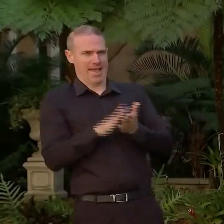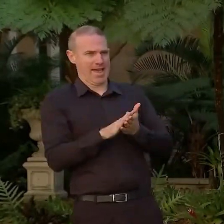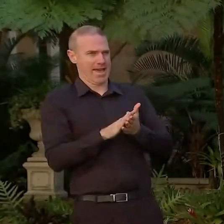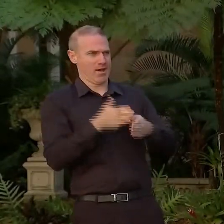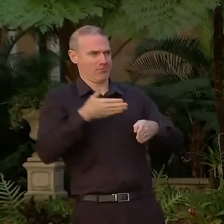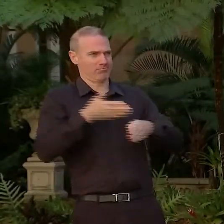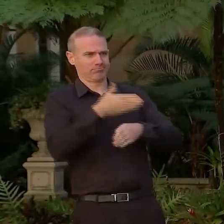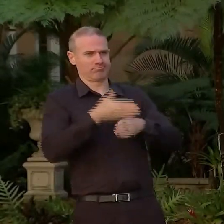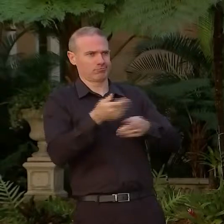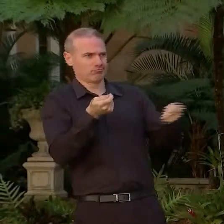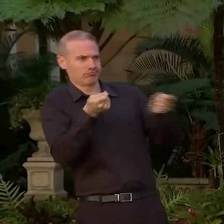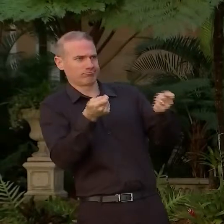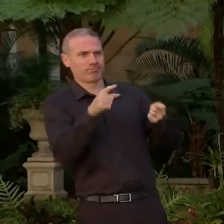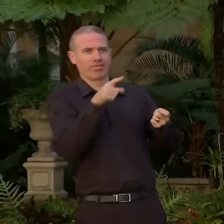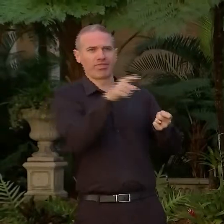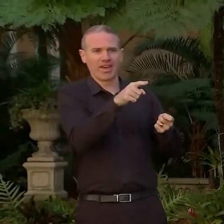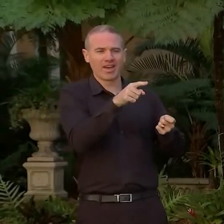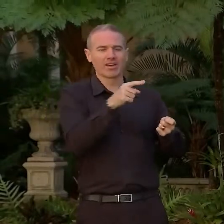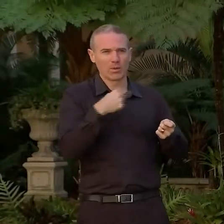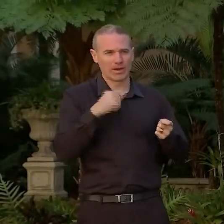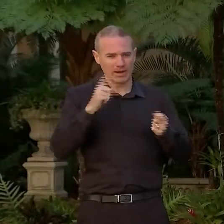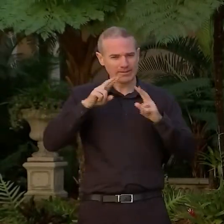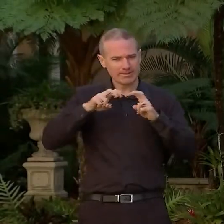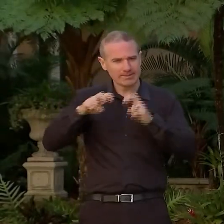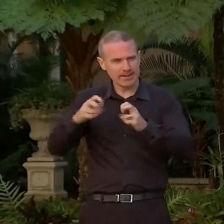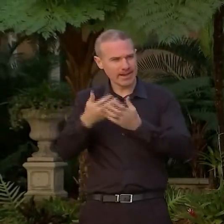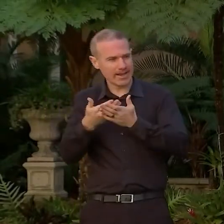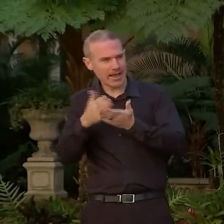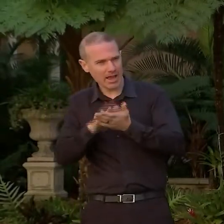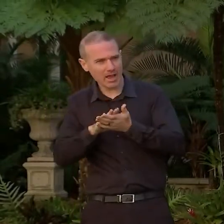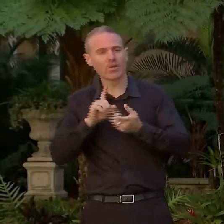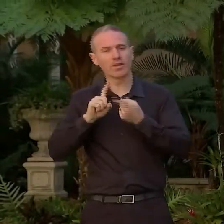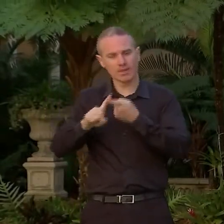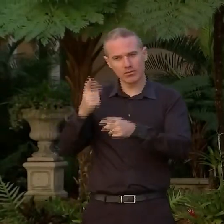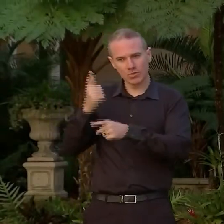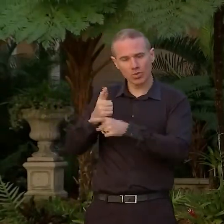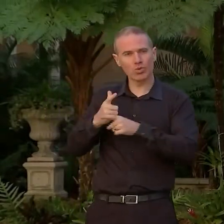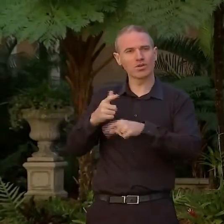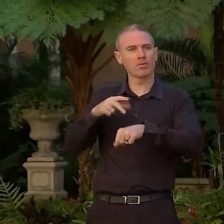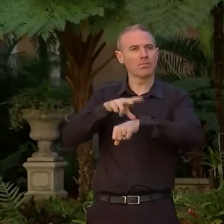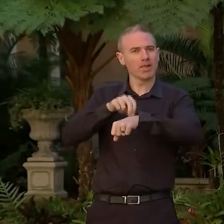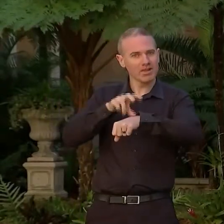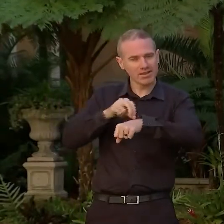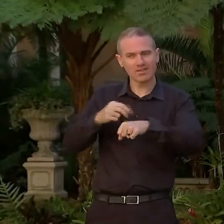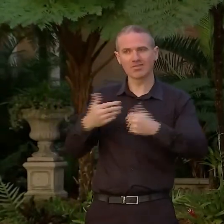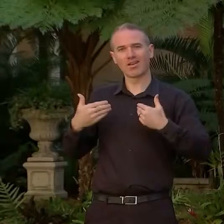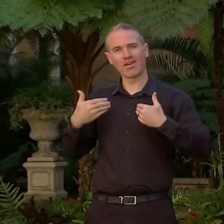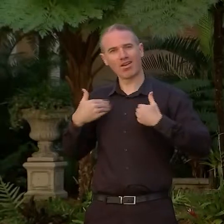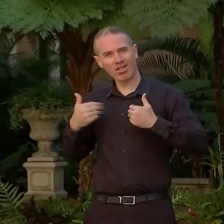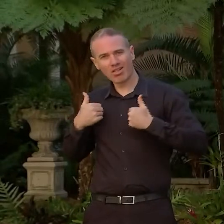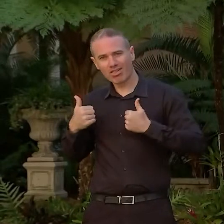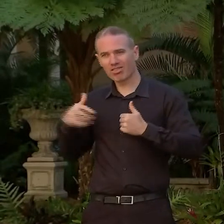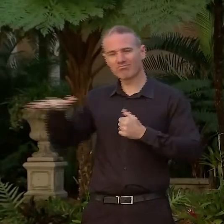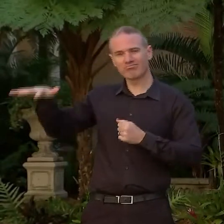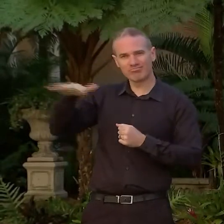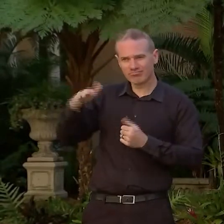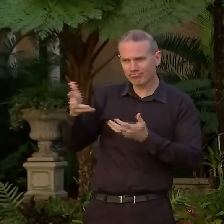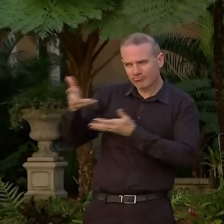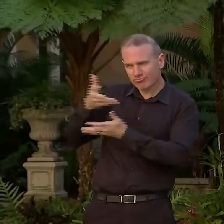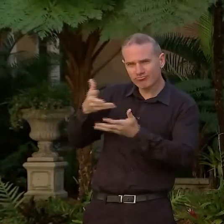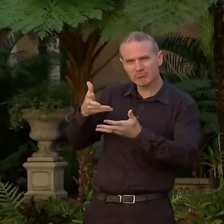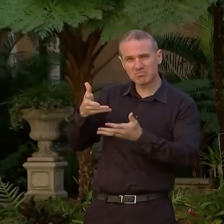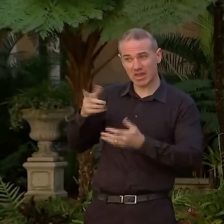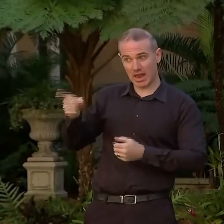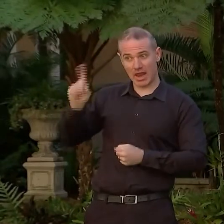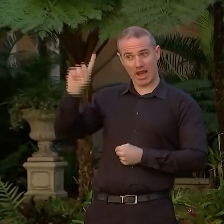looks like. We'll be continuing to talk to health and police in particular about how they can change